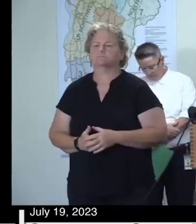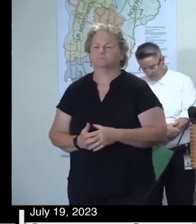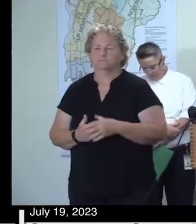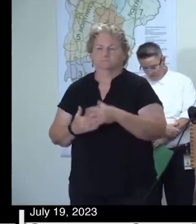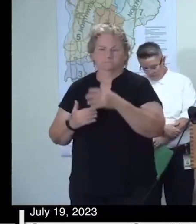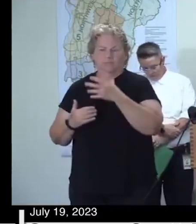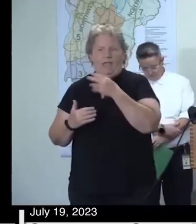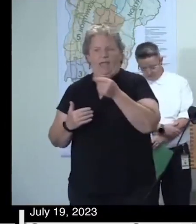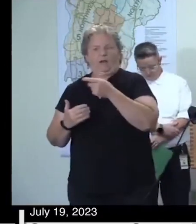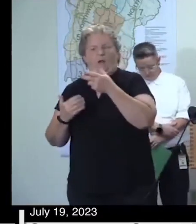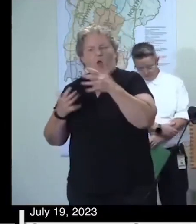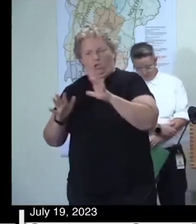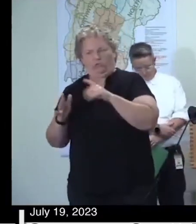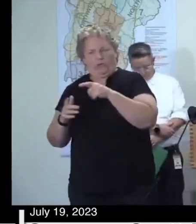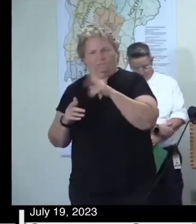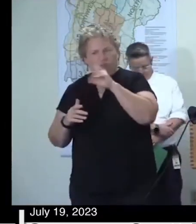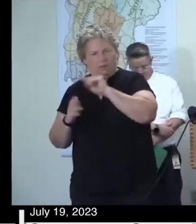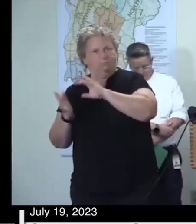period.